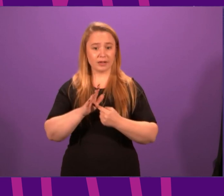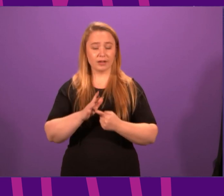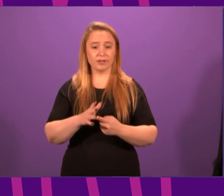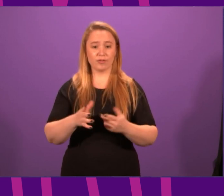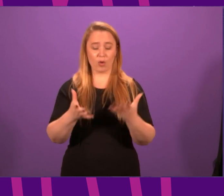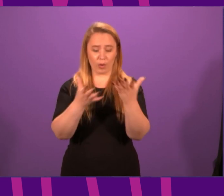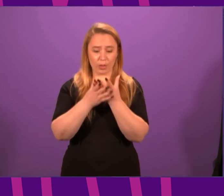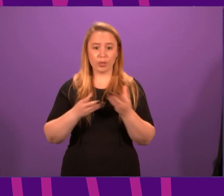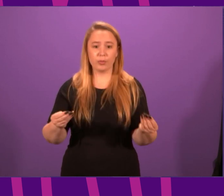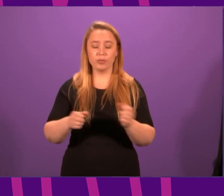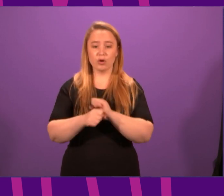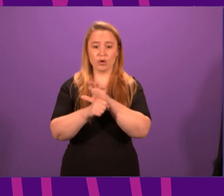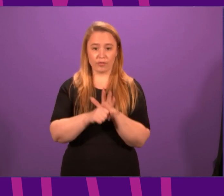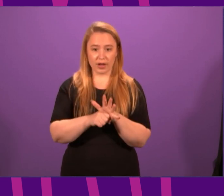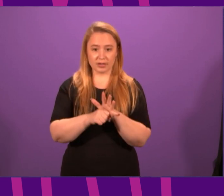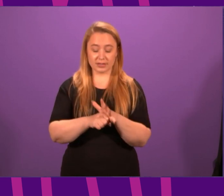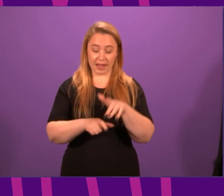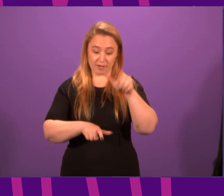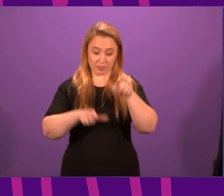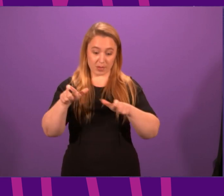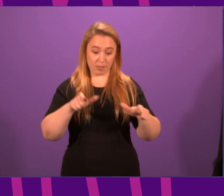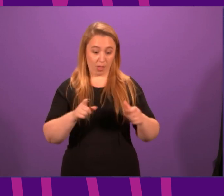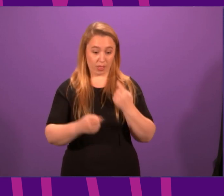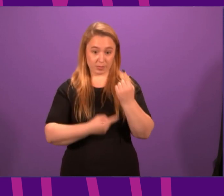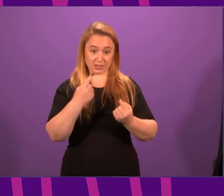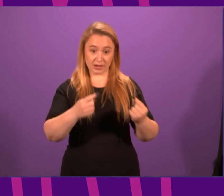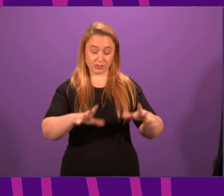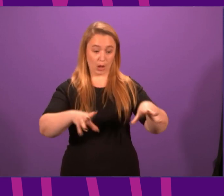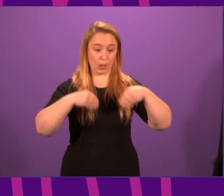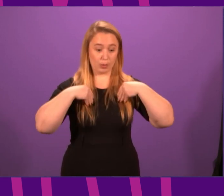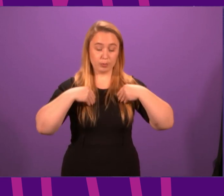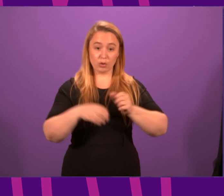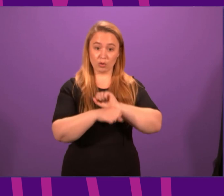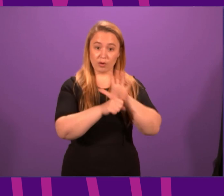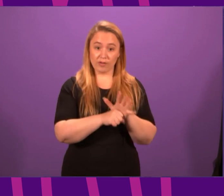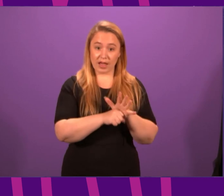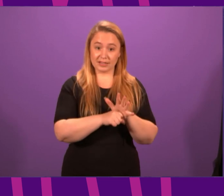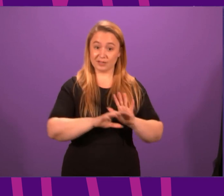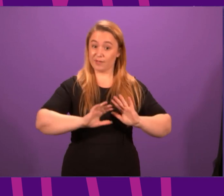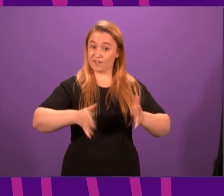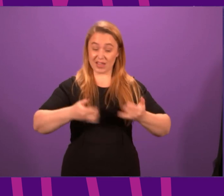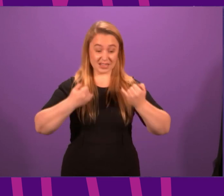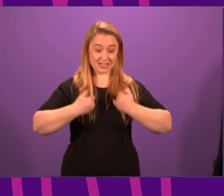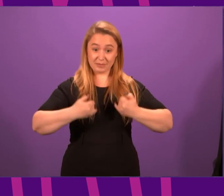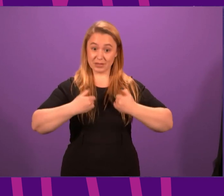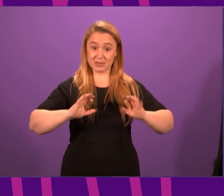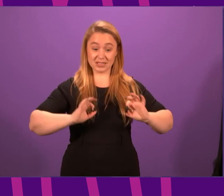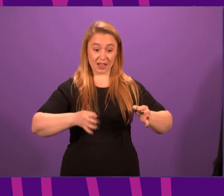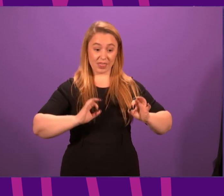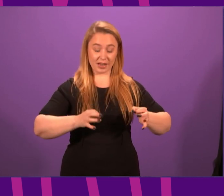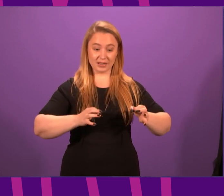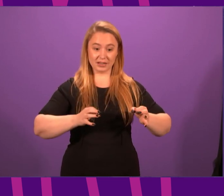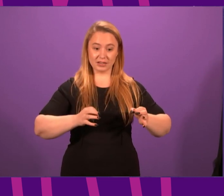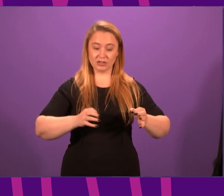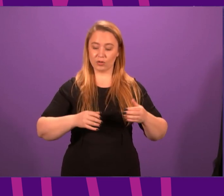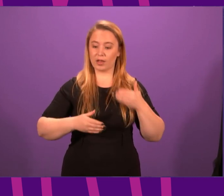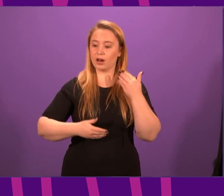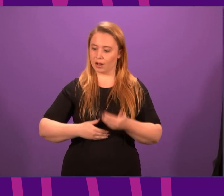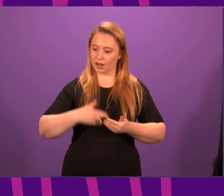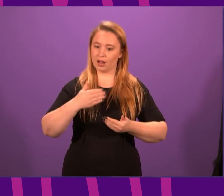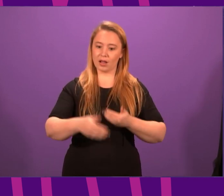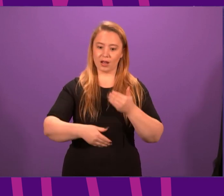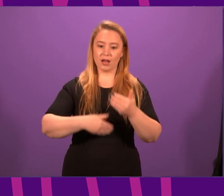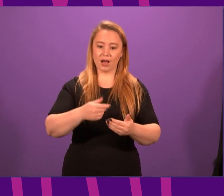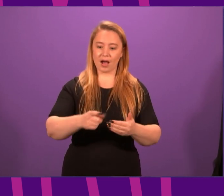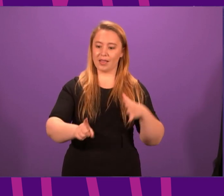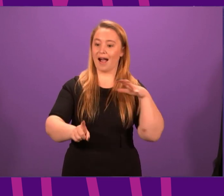those carrying COVID-19 can be asymptomatic while contagious, and we can't continue to wait for people to show symptoms